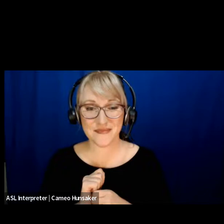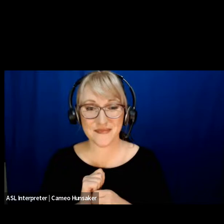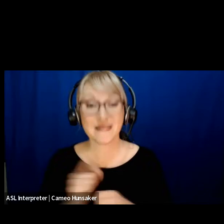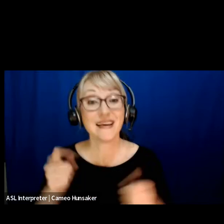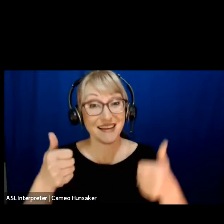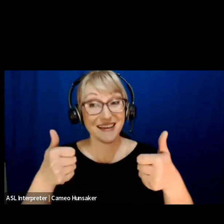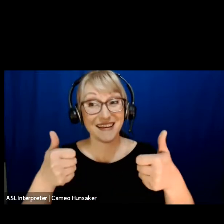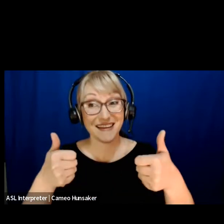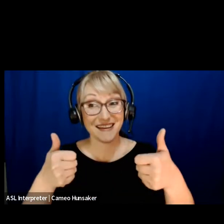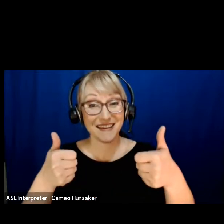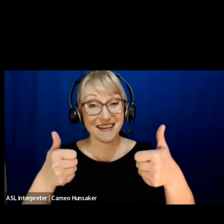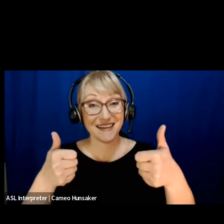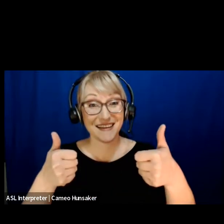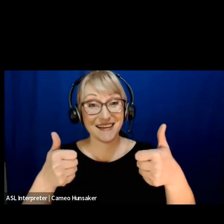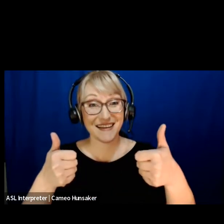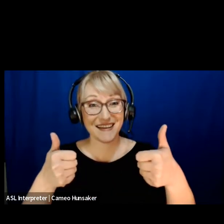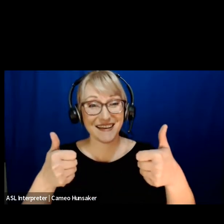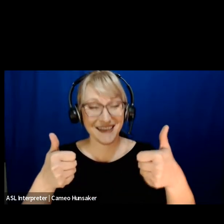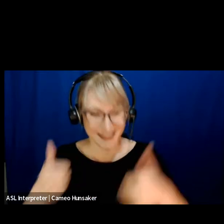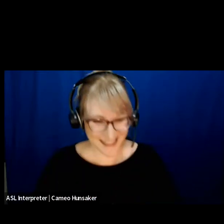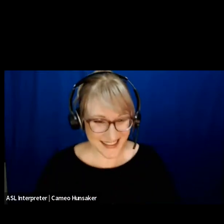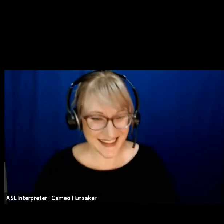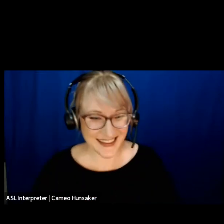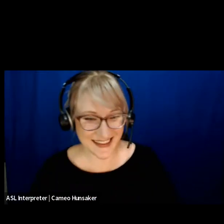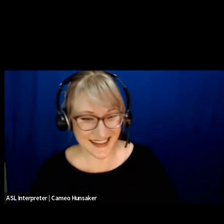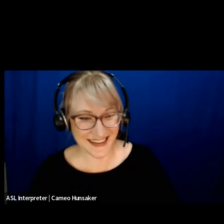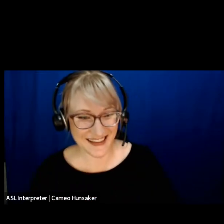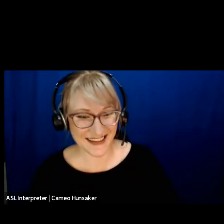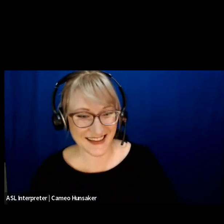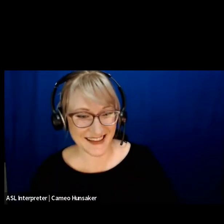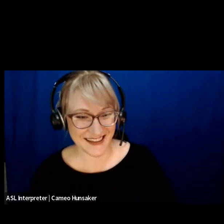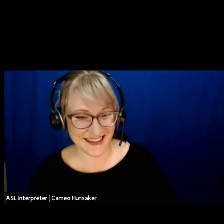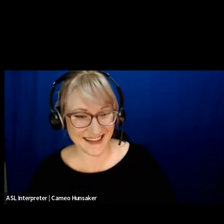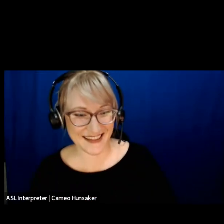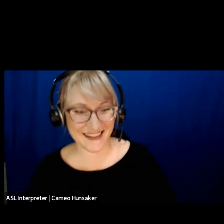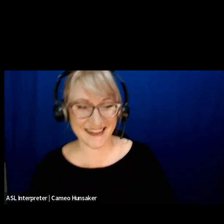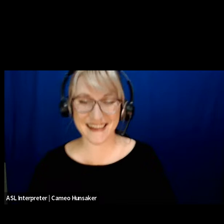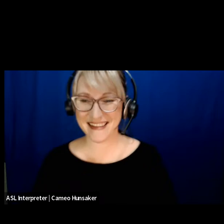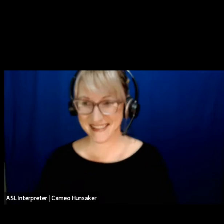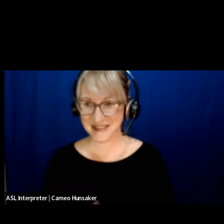Hello. There we go. Okay.